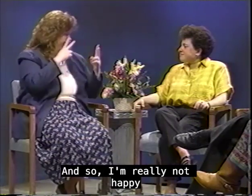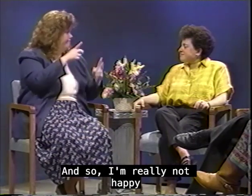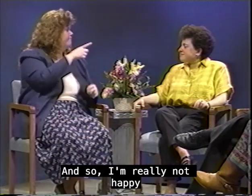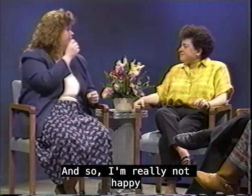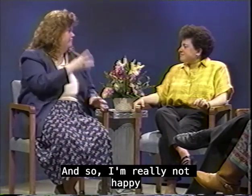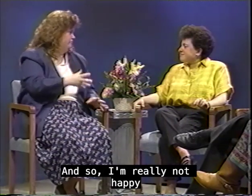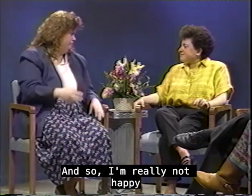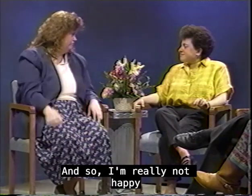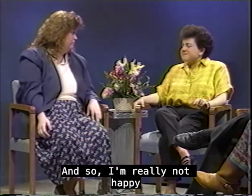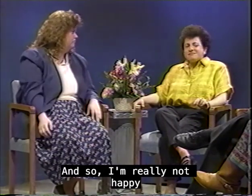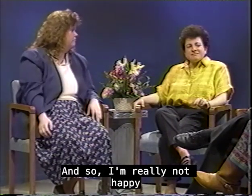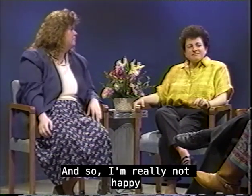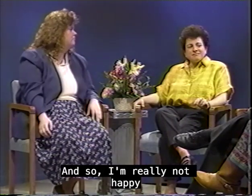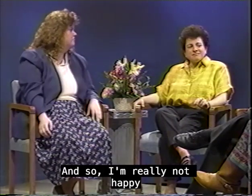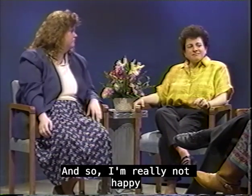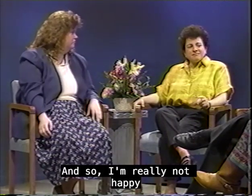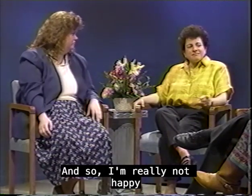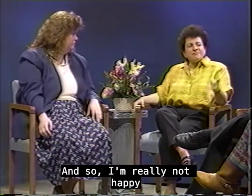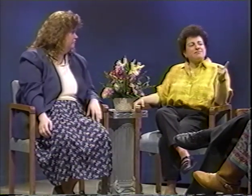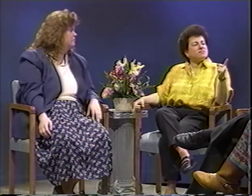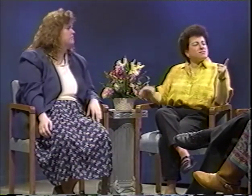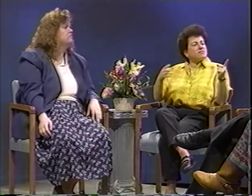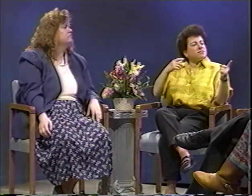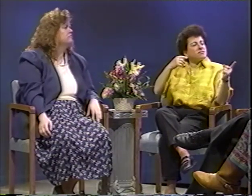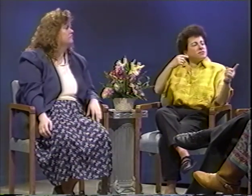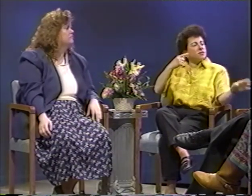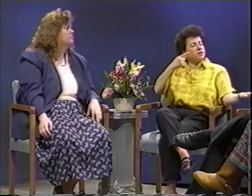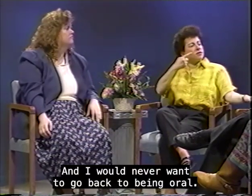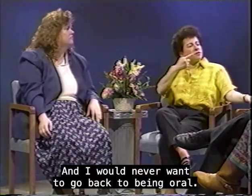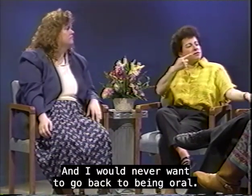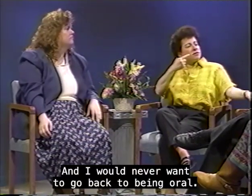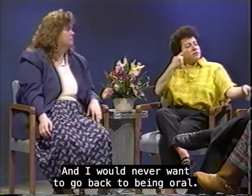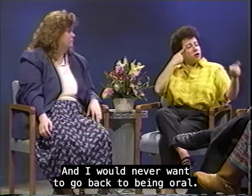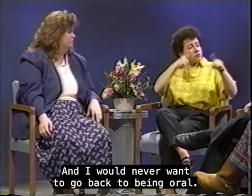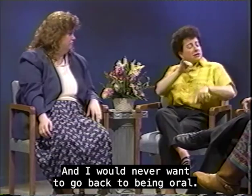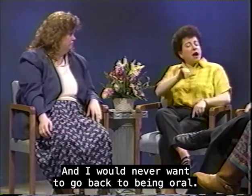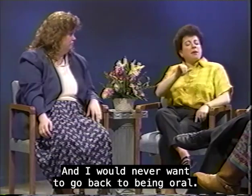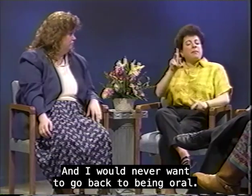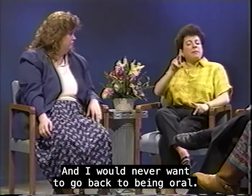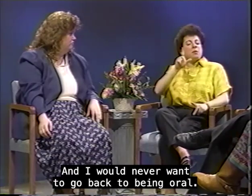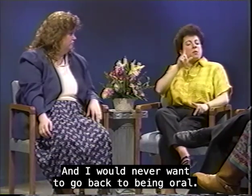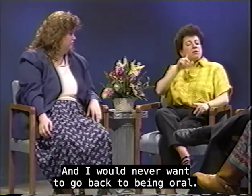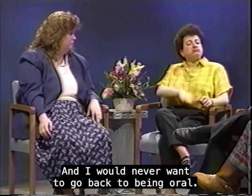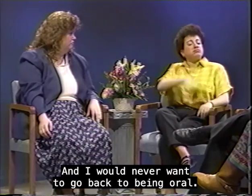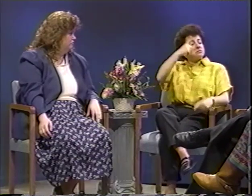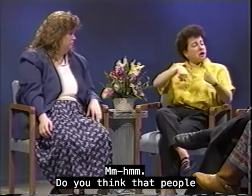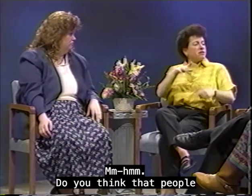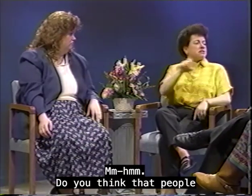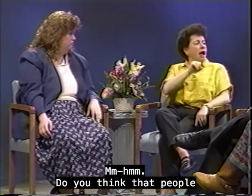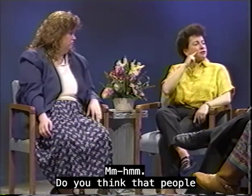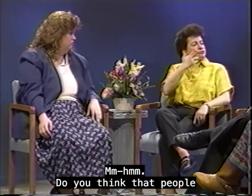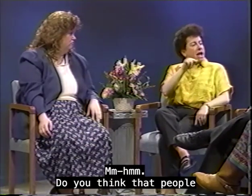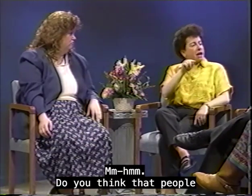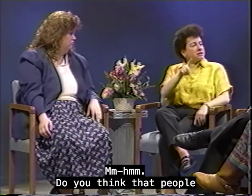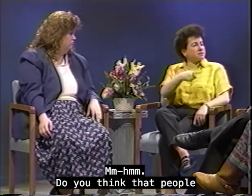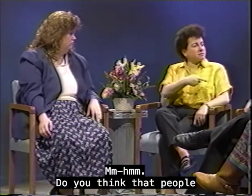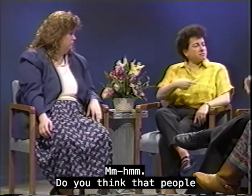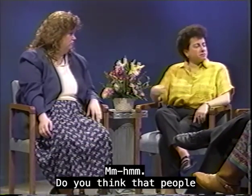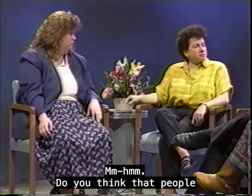I'm really not happy about what I had to go through. And I would never want to go back to being oral. Do you think the